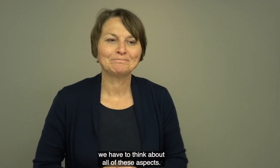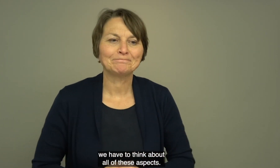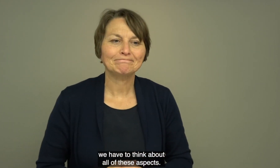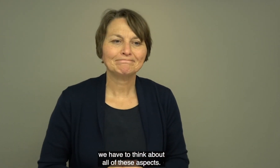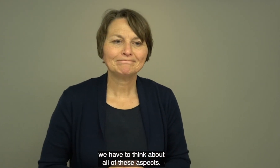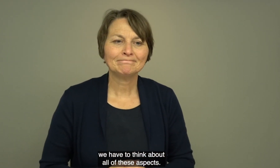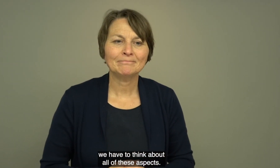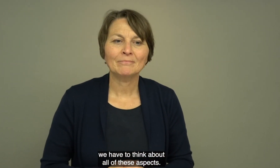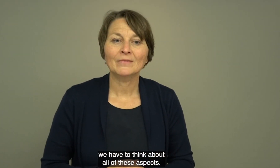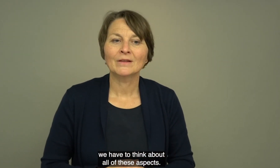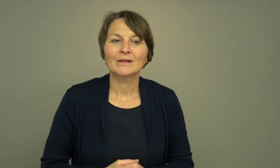these aspects.